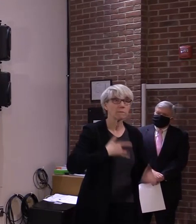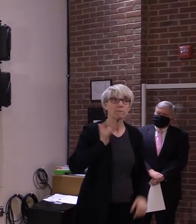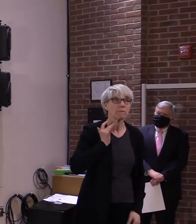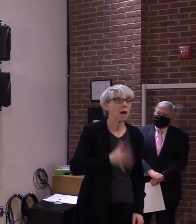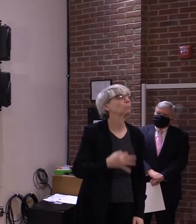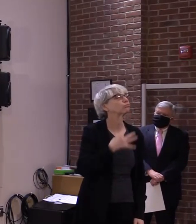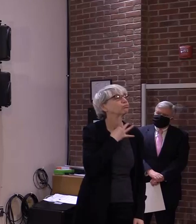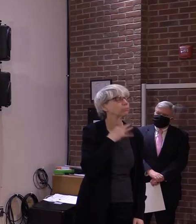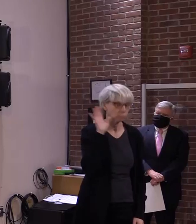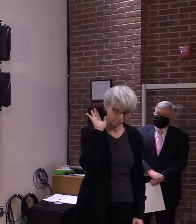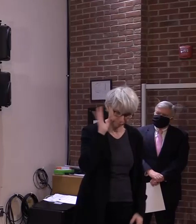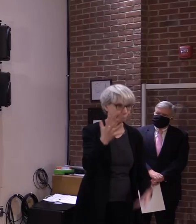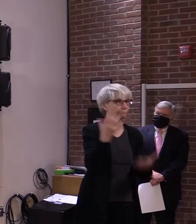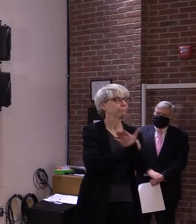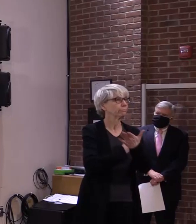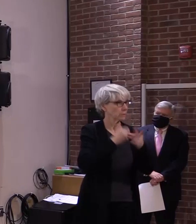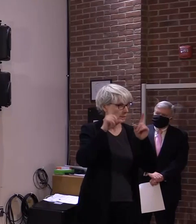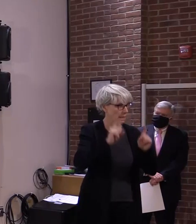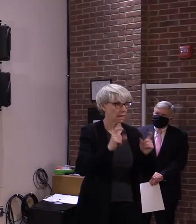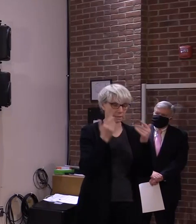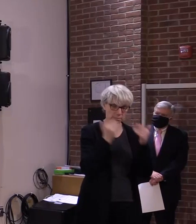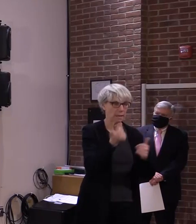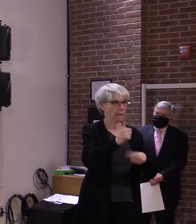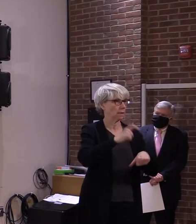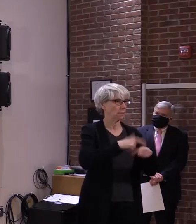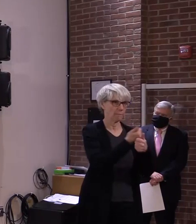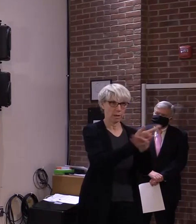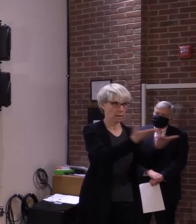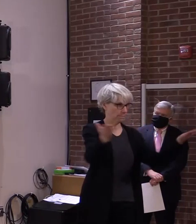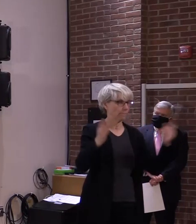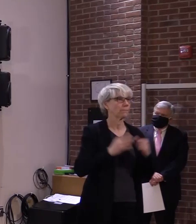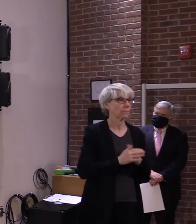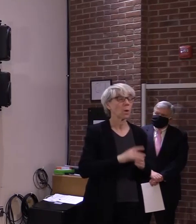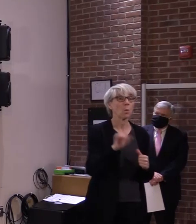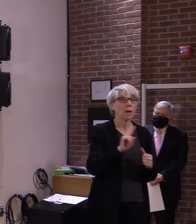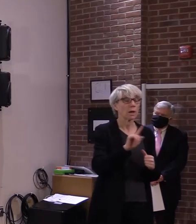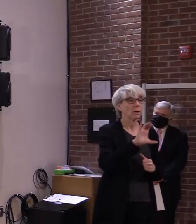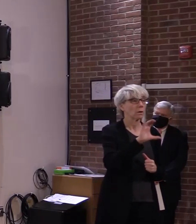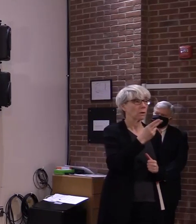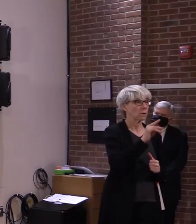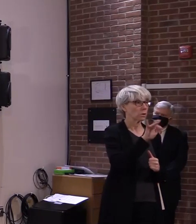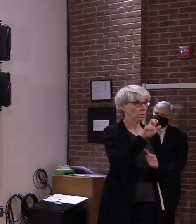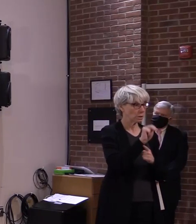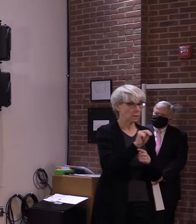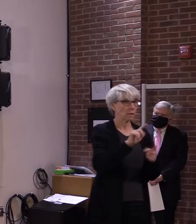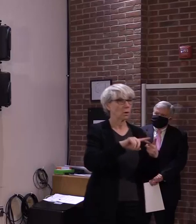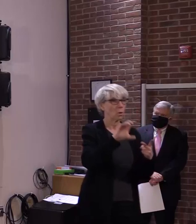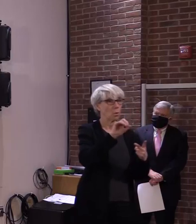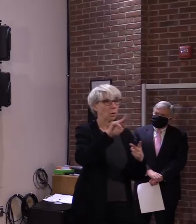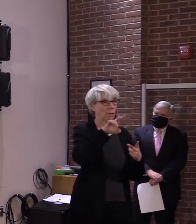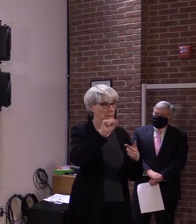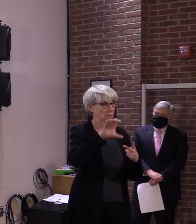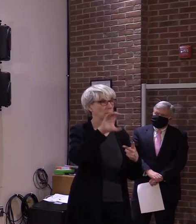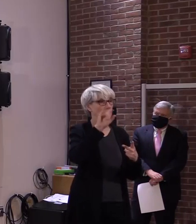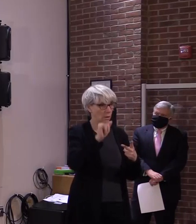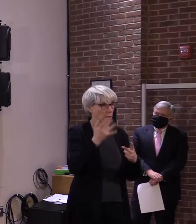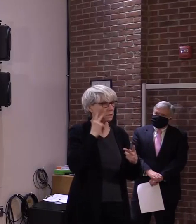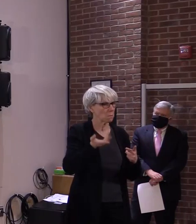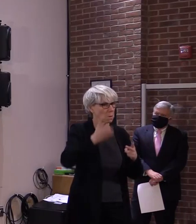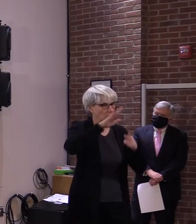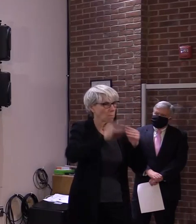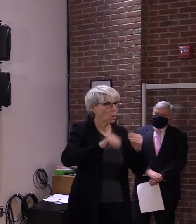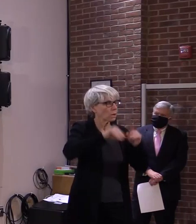of testing right now in Chittenden and Orleans County, as well as in St. Johnsbury and Newport.